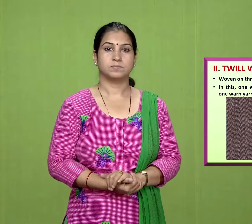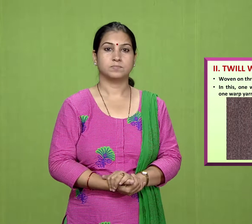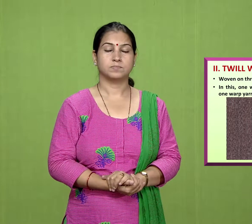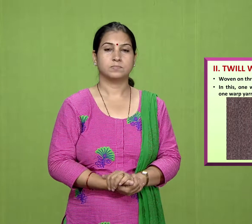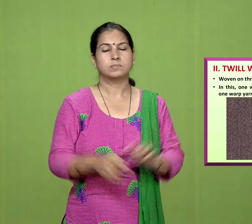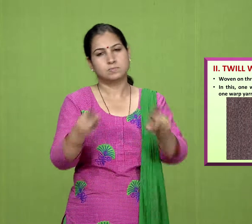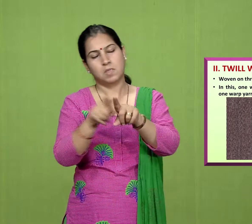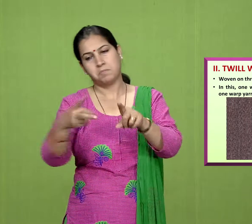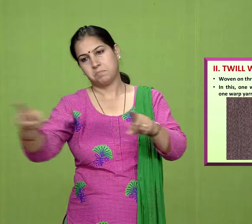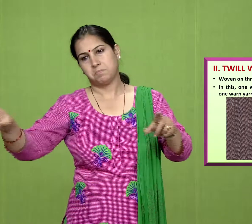etc.